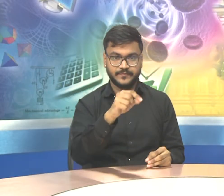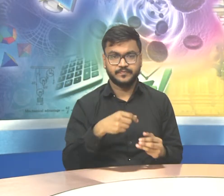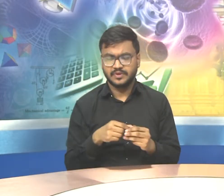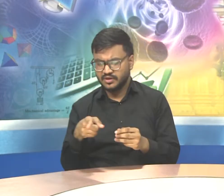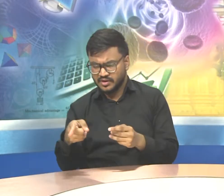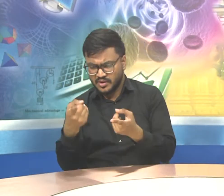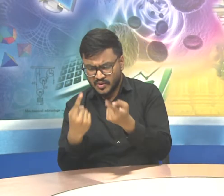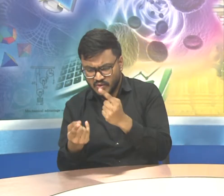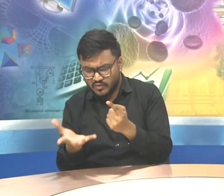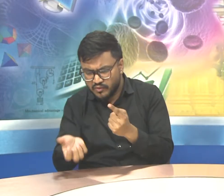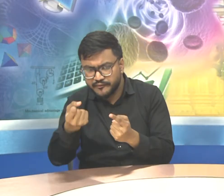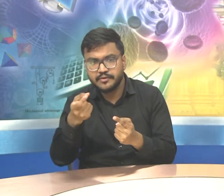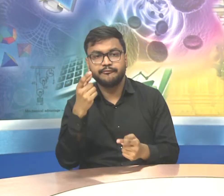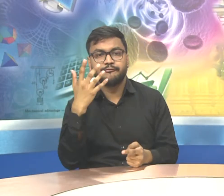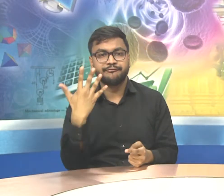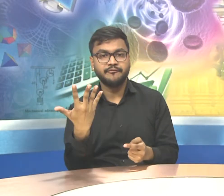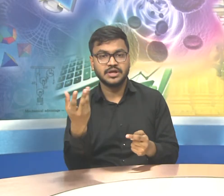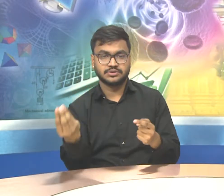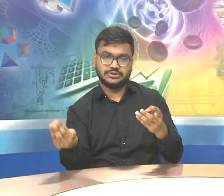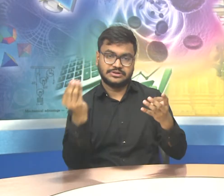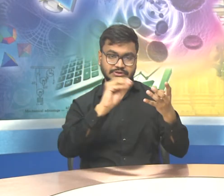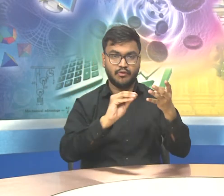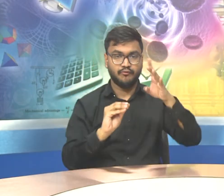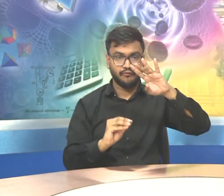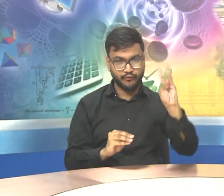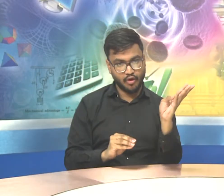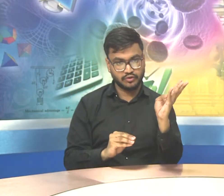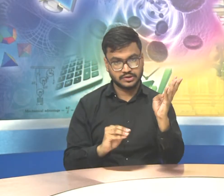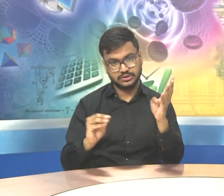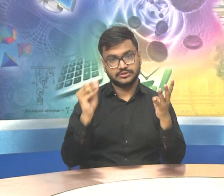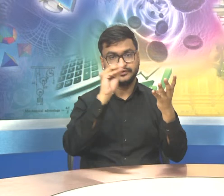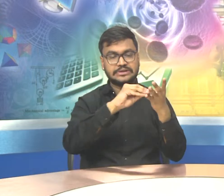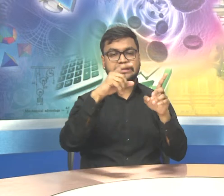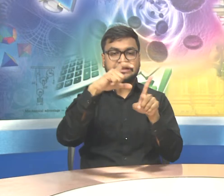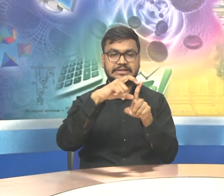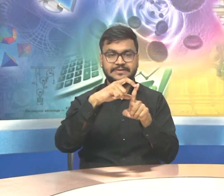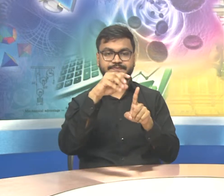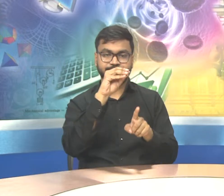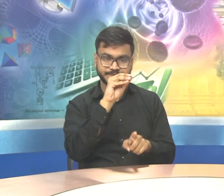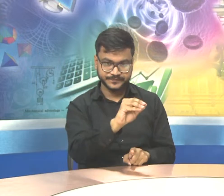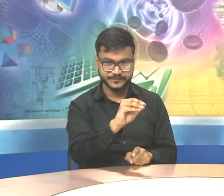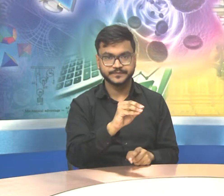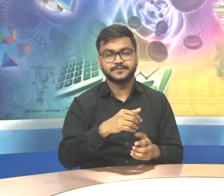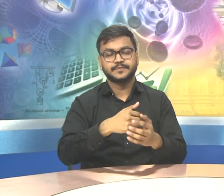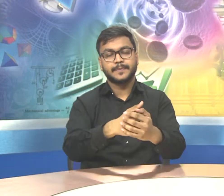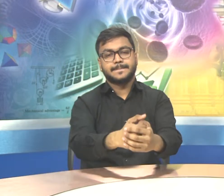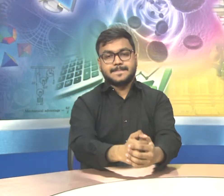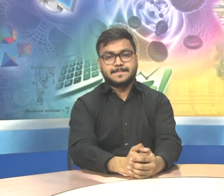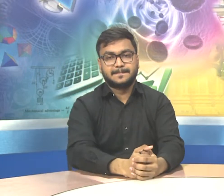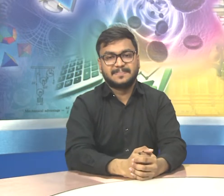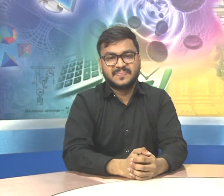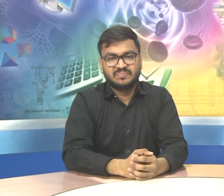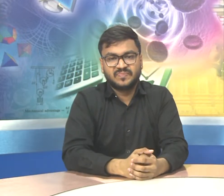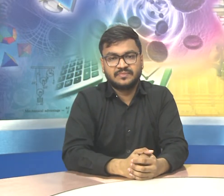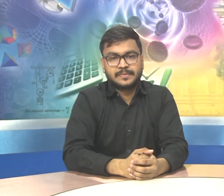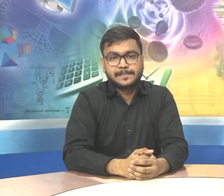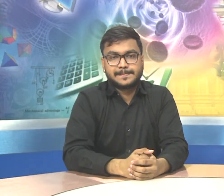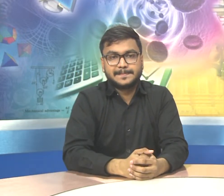ranked candidate B as their third choice and 5 of them ranked candidate C as their